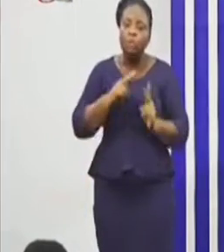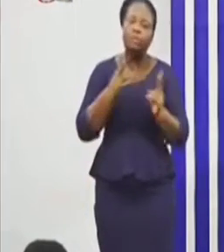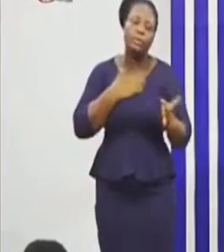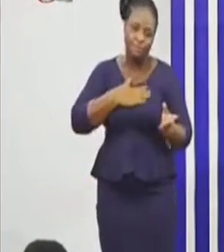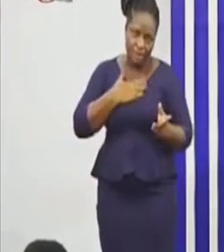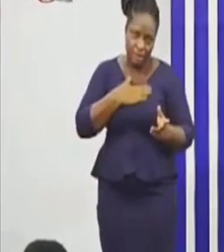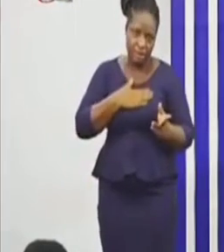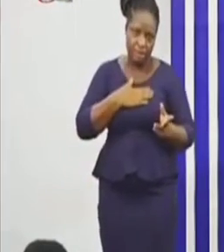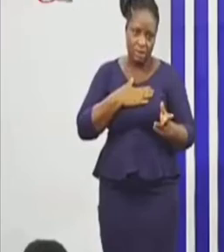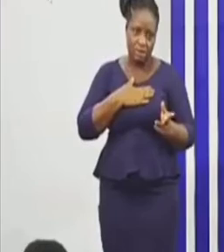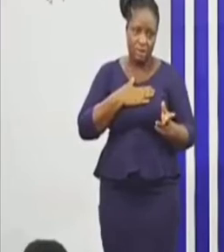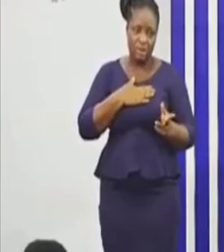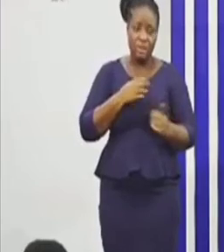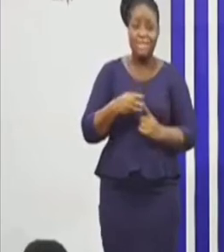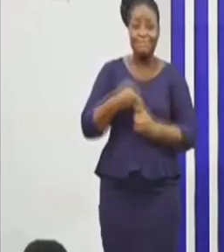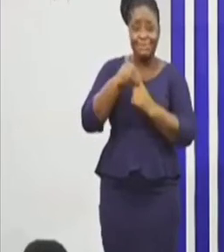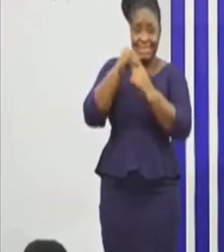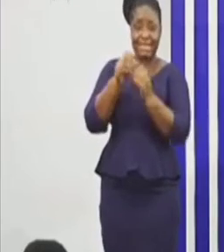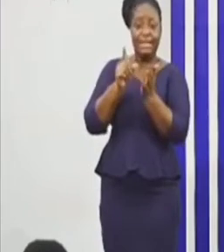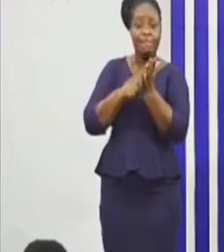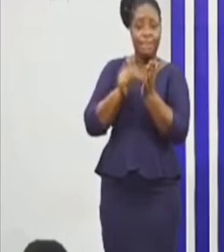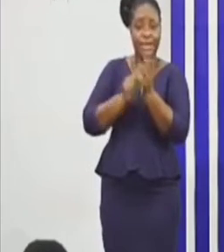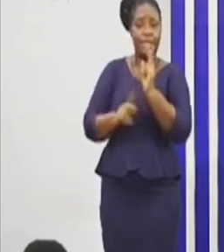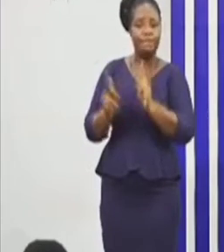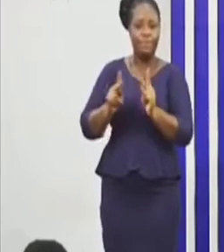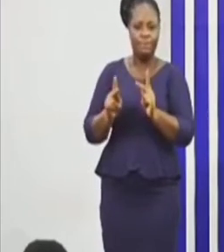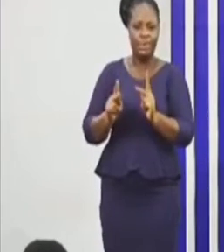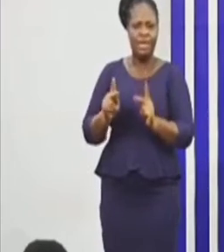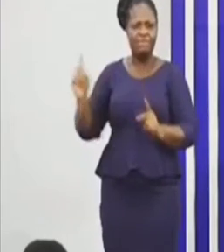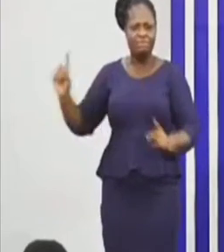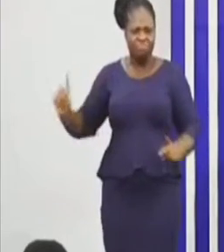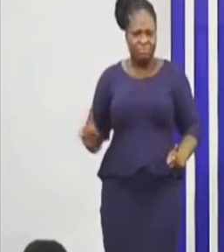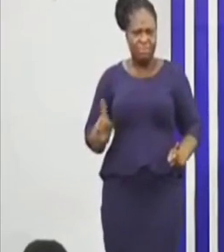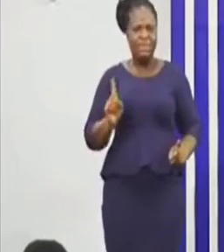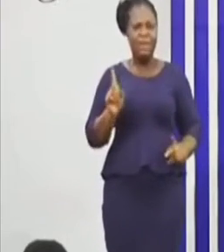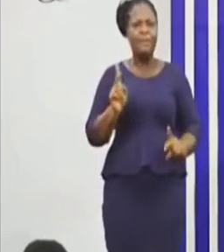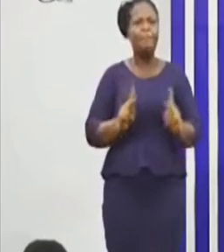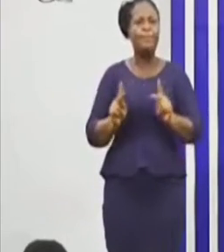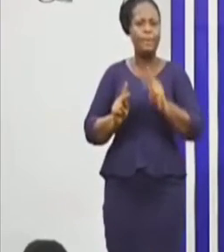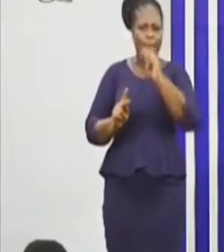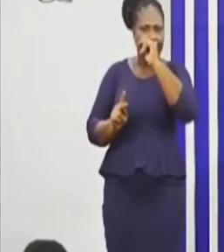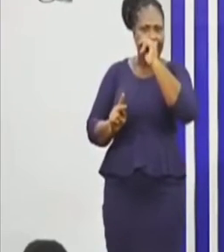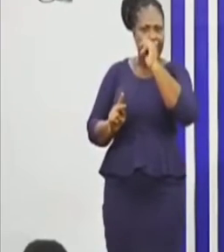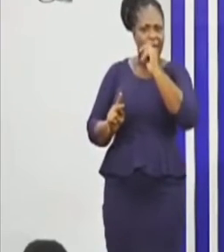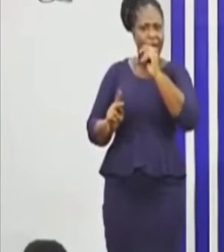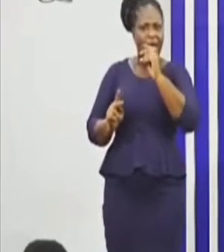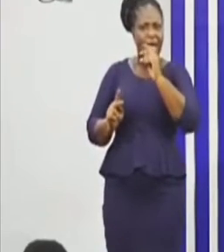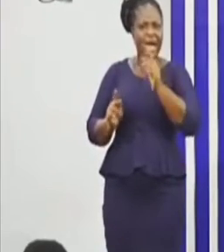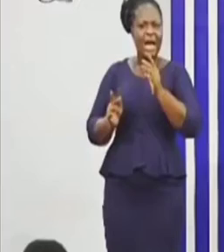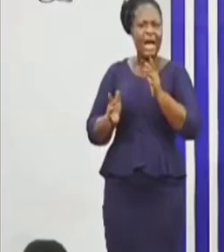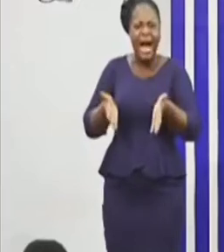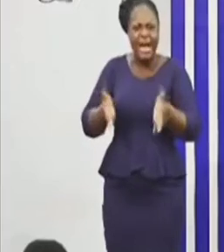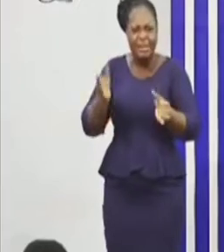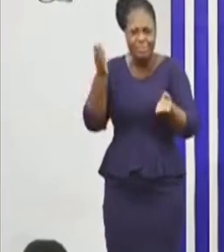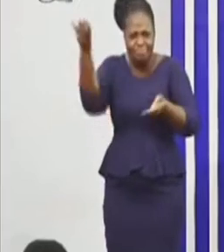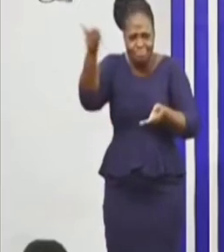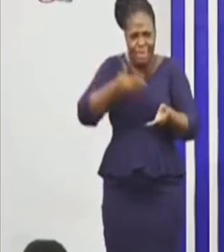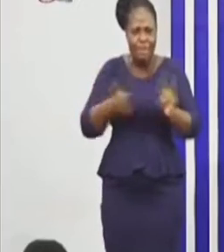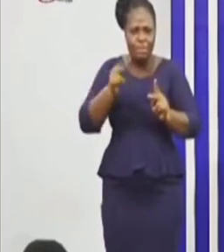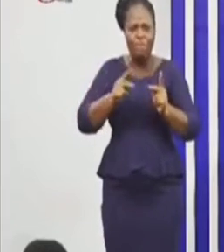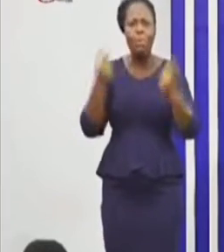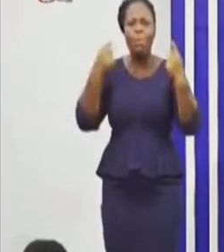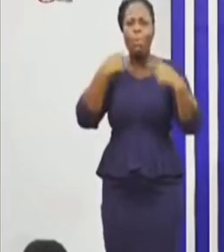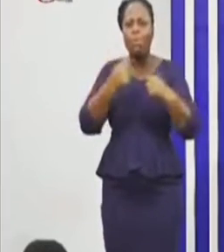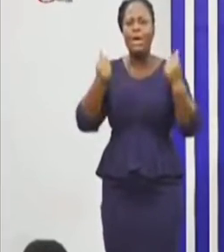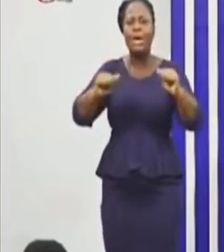pamucho enkenka omo wo media no se mudi nkrofo oba mo fa nkrofo mo betumi abekasa na mo betumi achichi